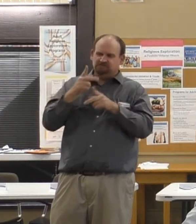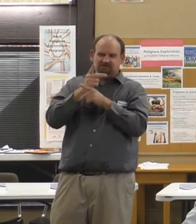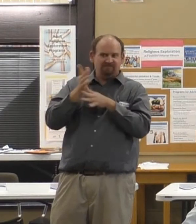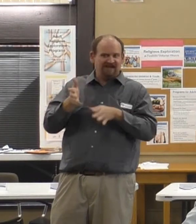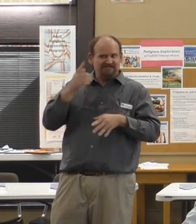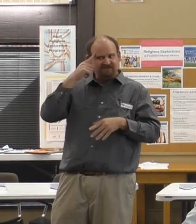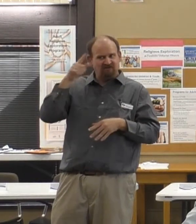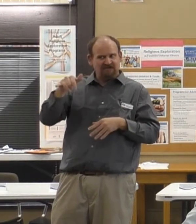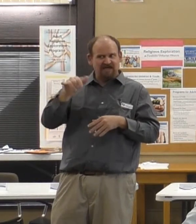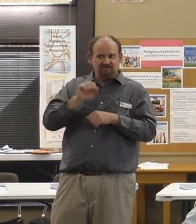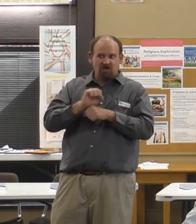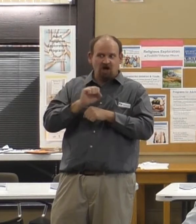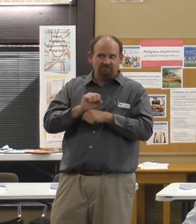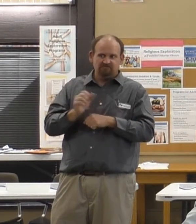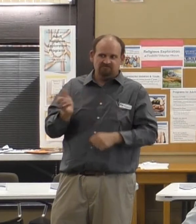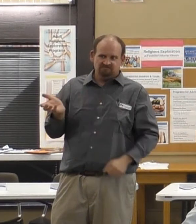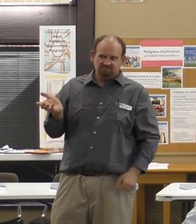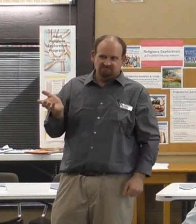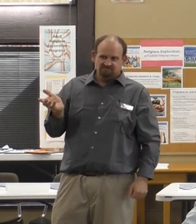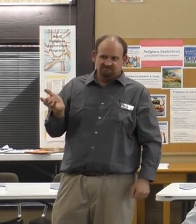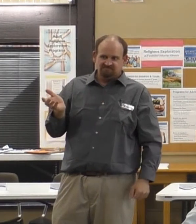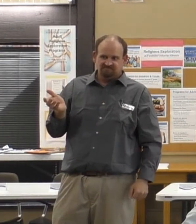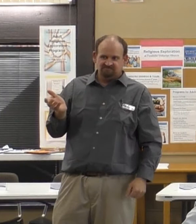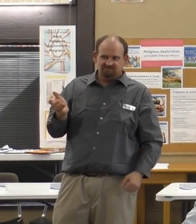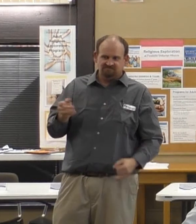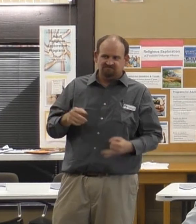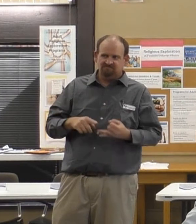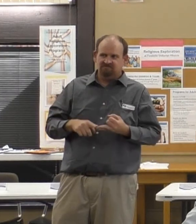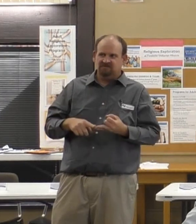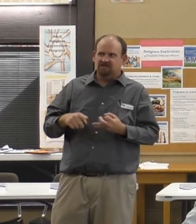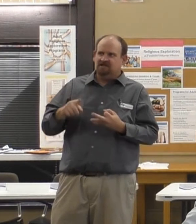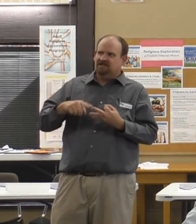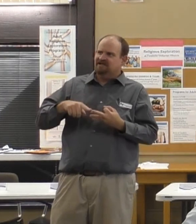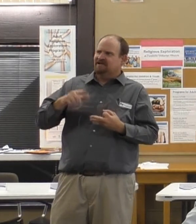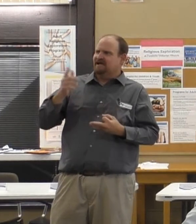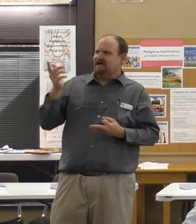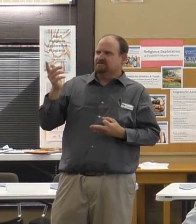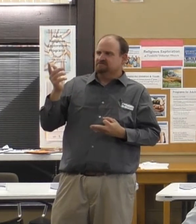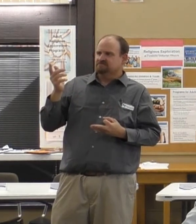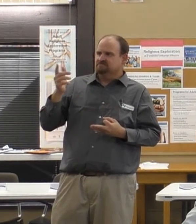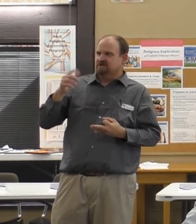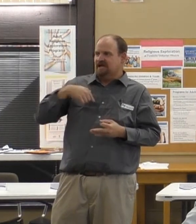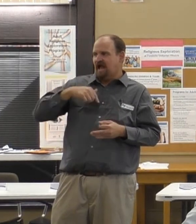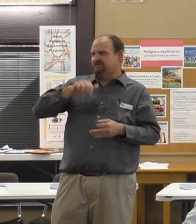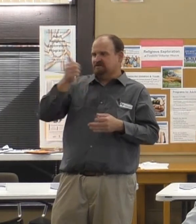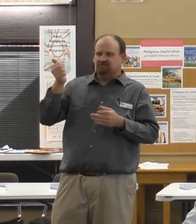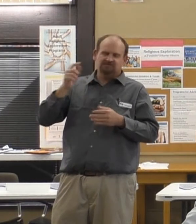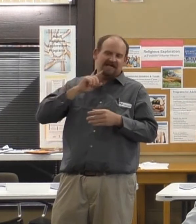And working now, I'm actually in line to be promoted at my job.